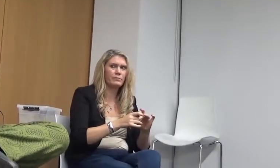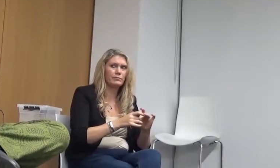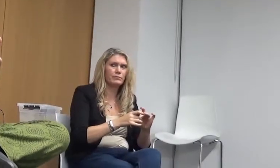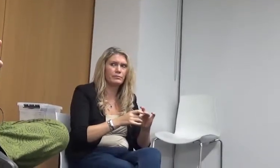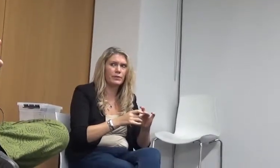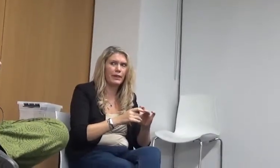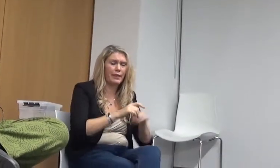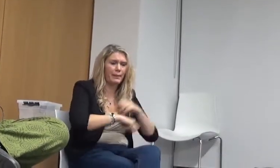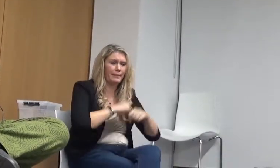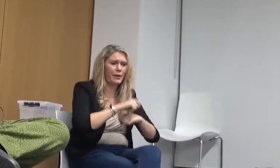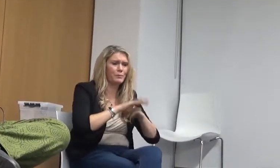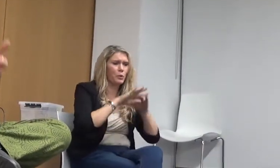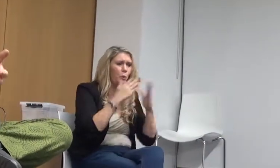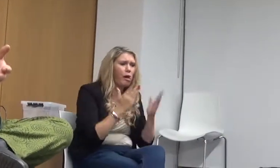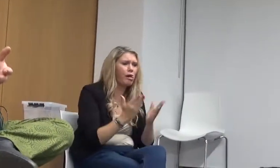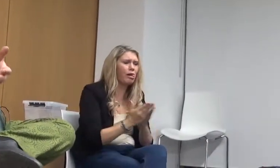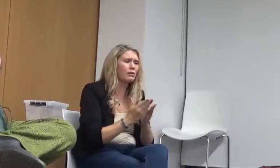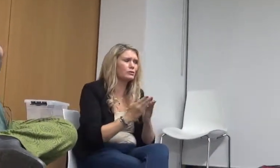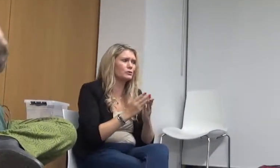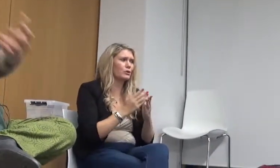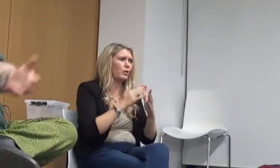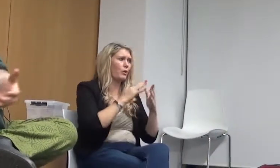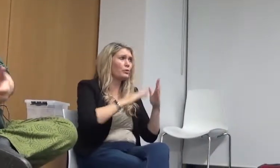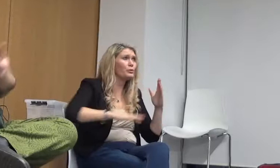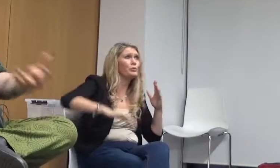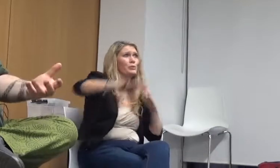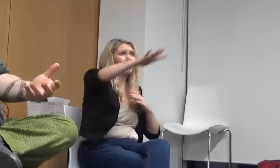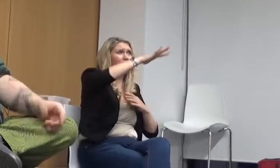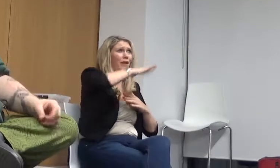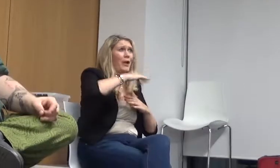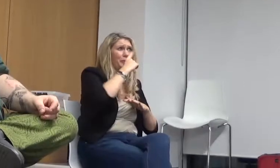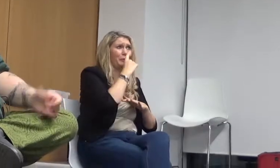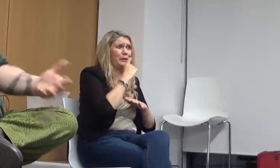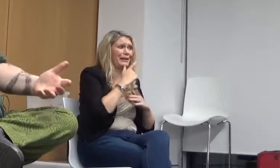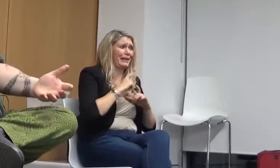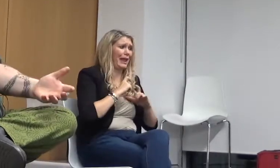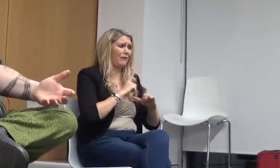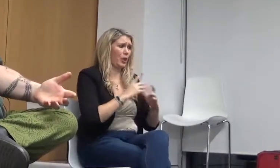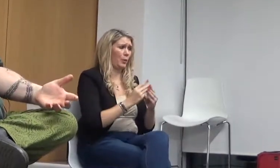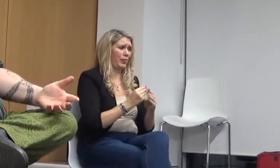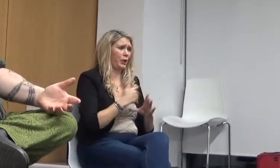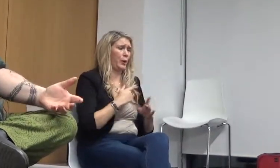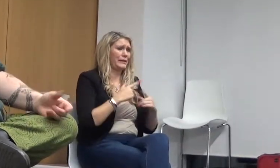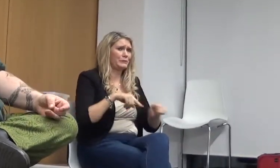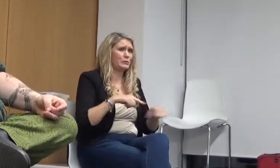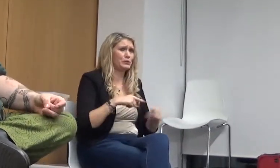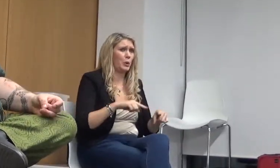whole world or a whole universe, and you can carry that with you. It's very, very musical, and that makes sense to